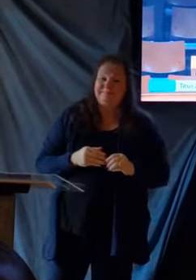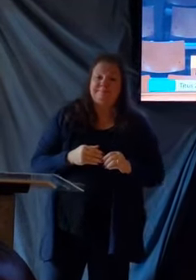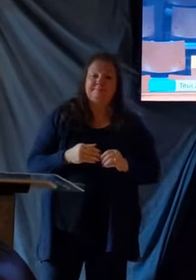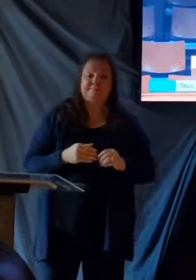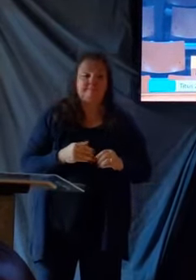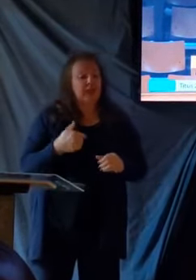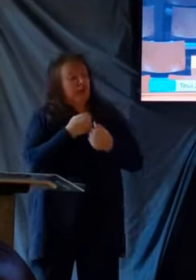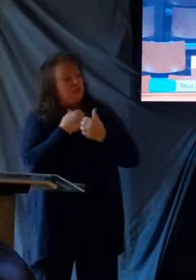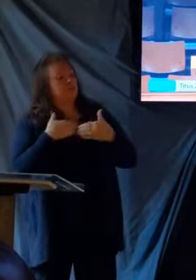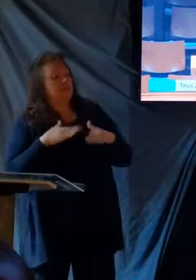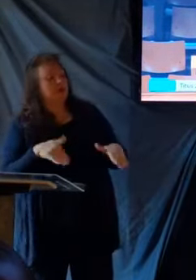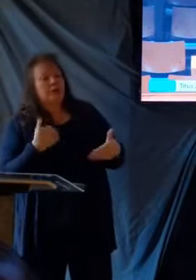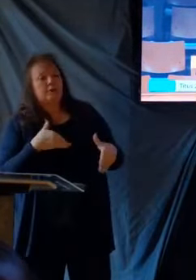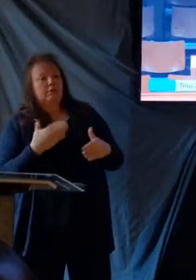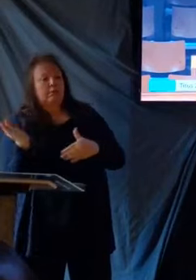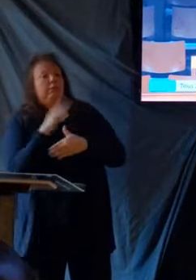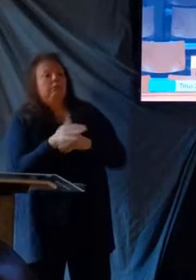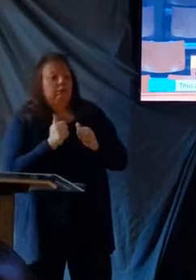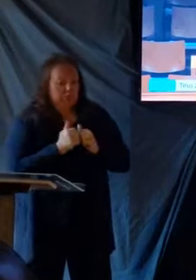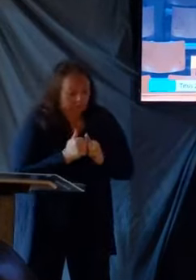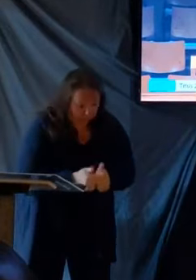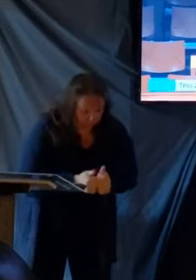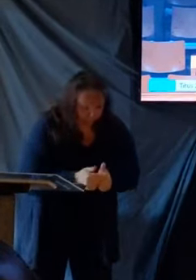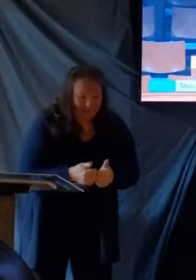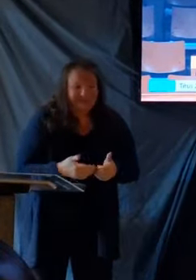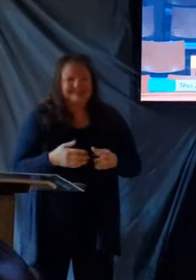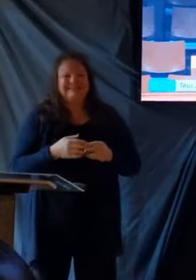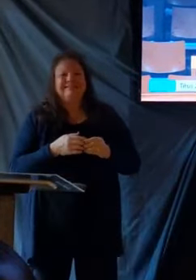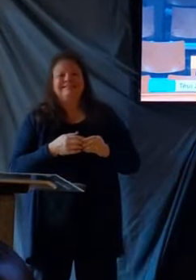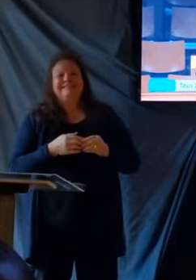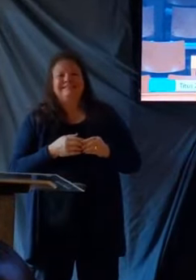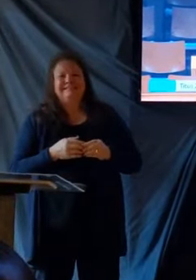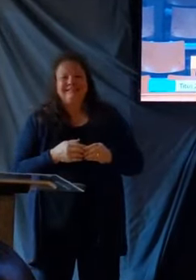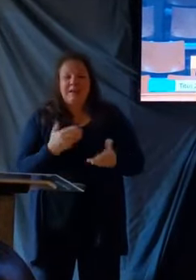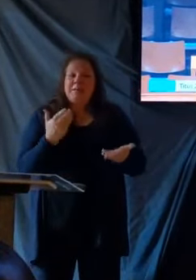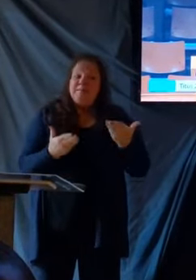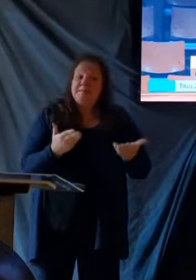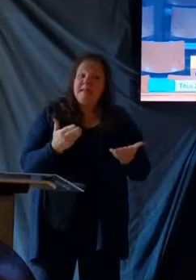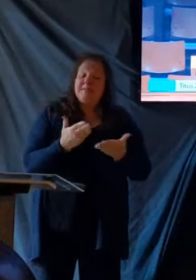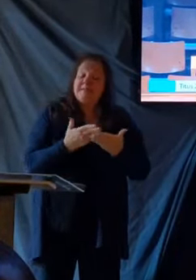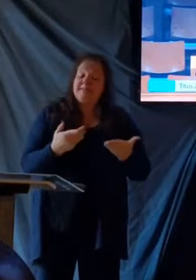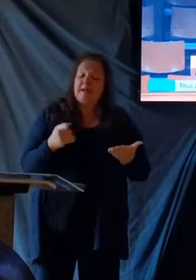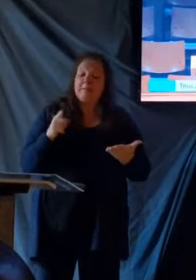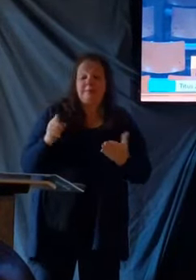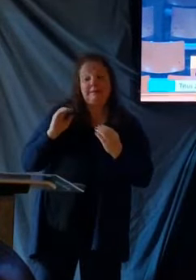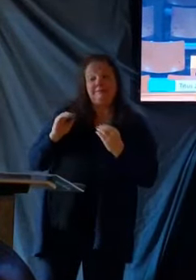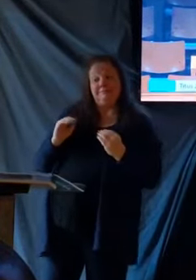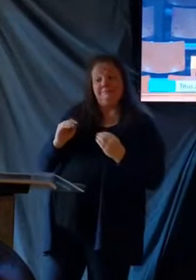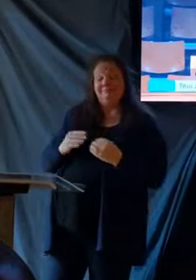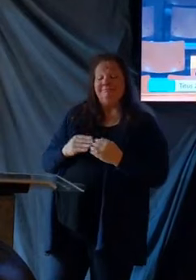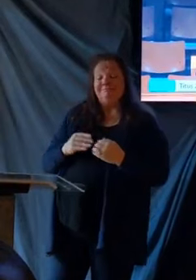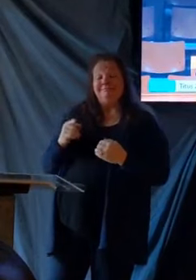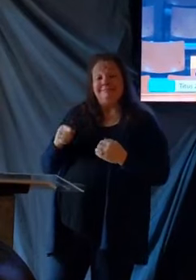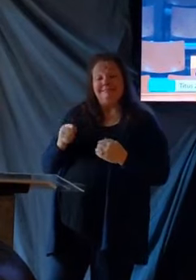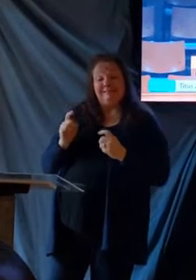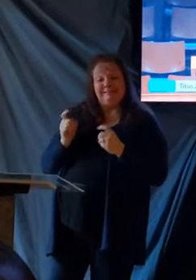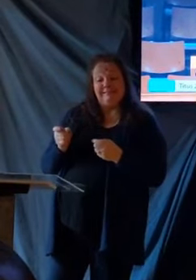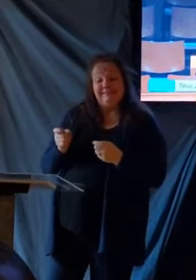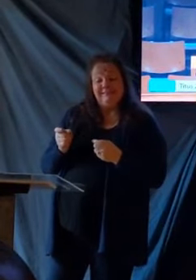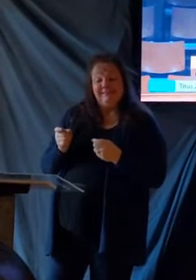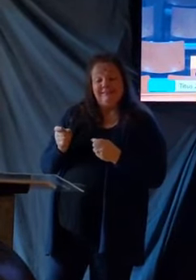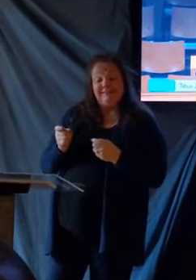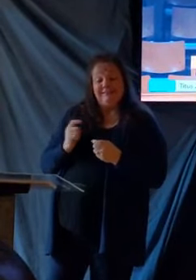I love my children. I just don't want to spend all day with them. Well, maybe there's some things that need to be taught, things given